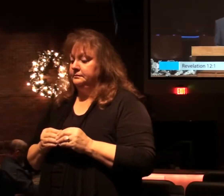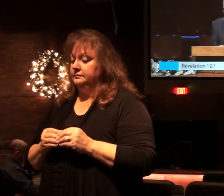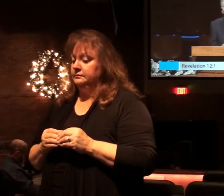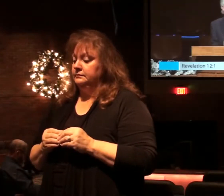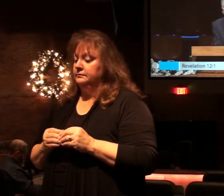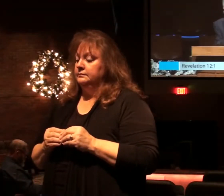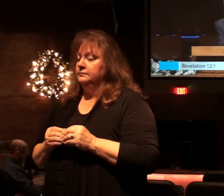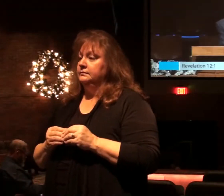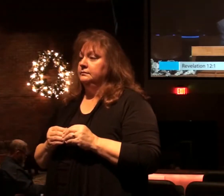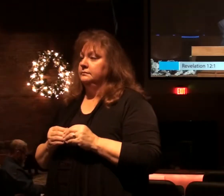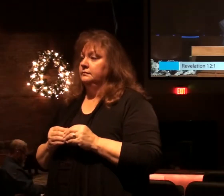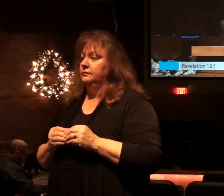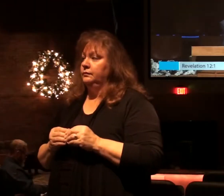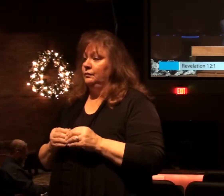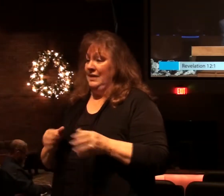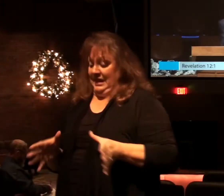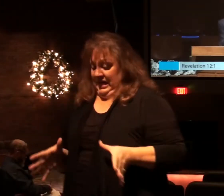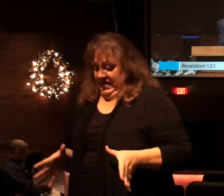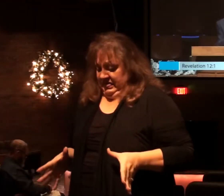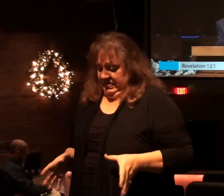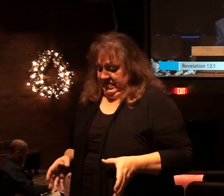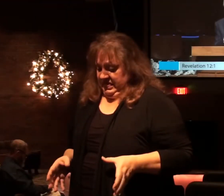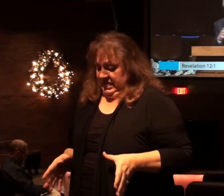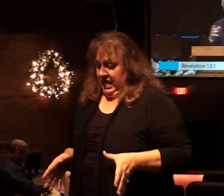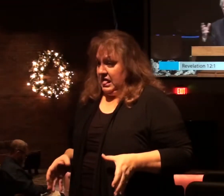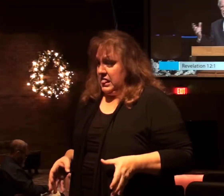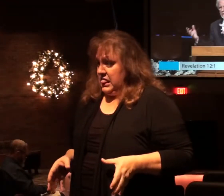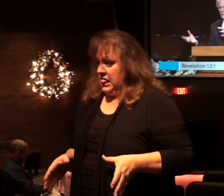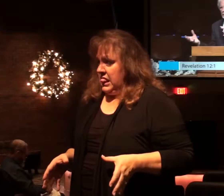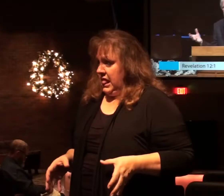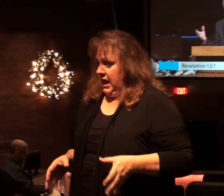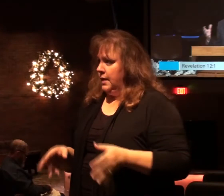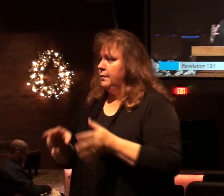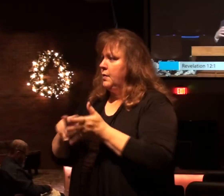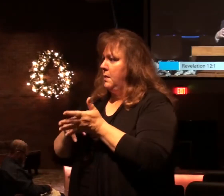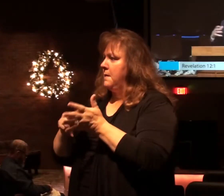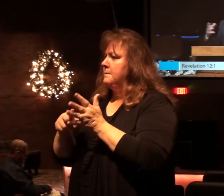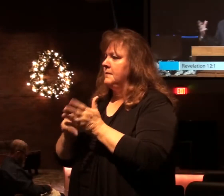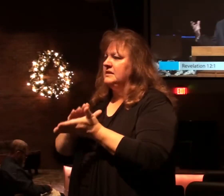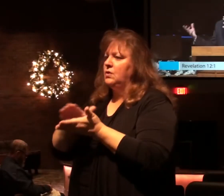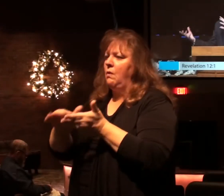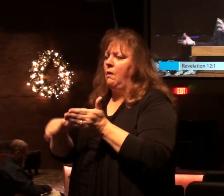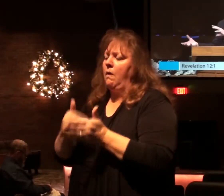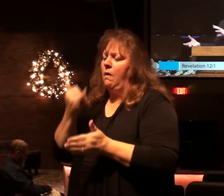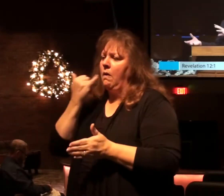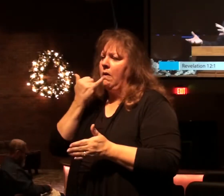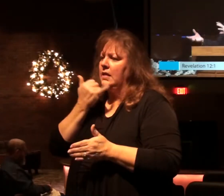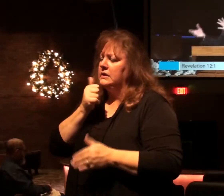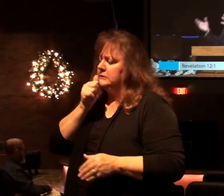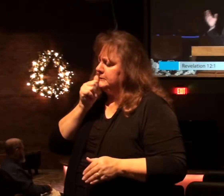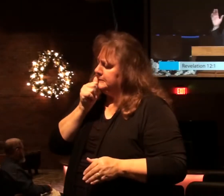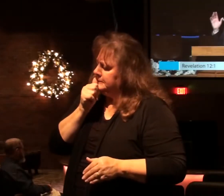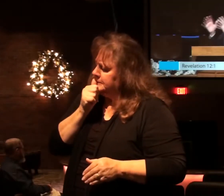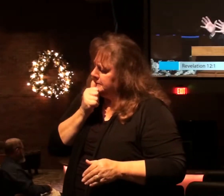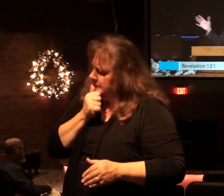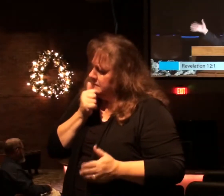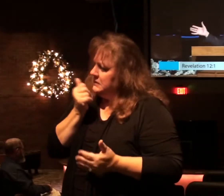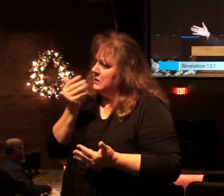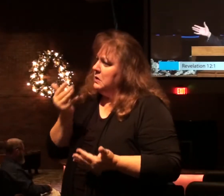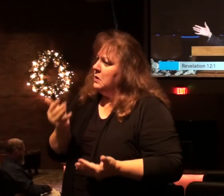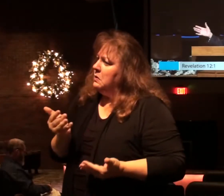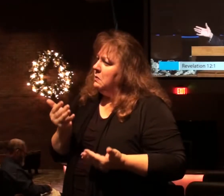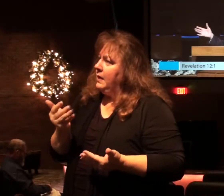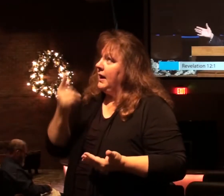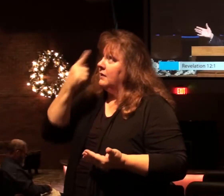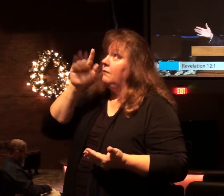But take it, the labor for Israel there refers to all that Israel has suffered in anticipation as they look for